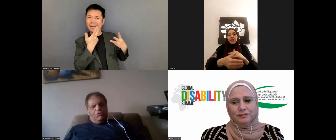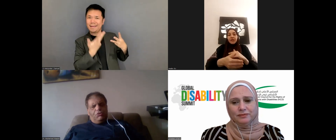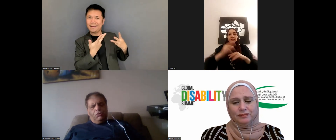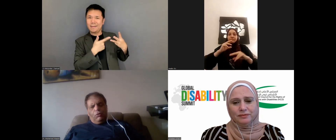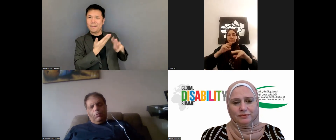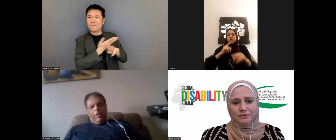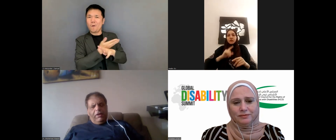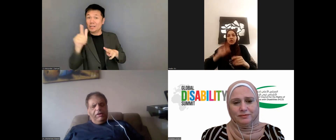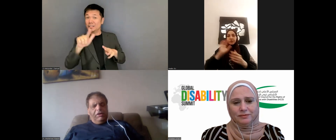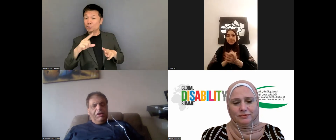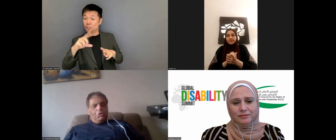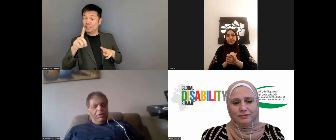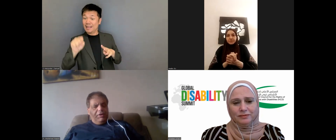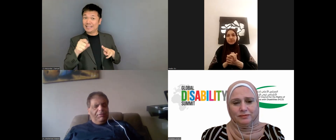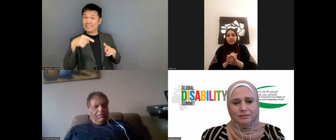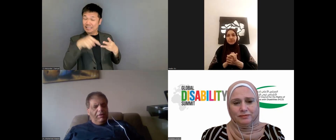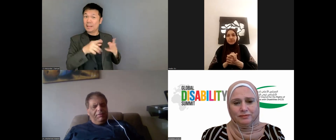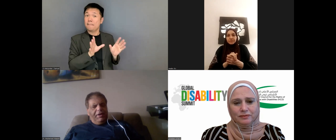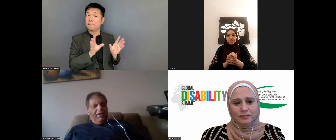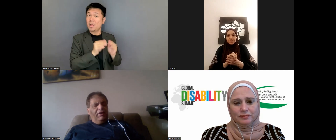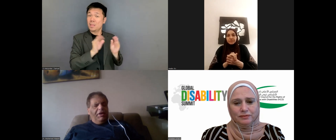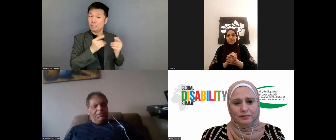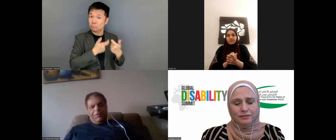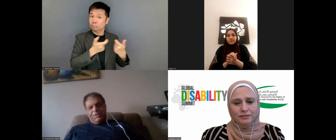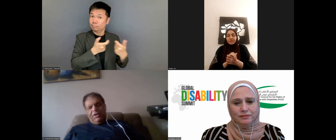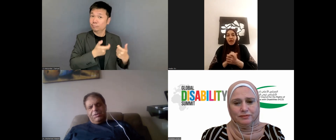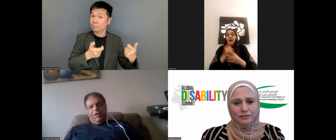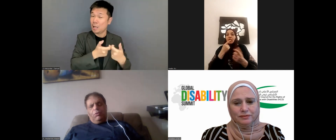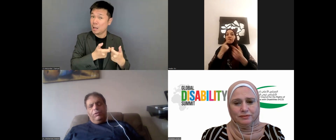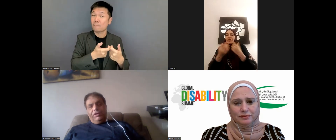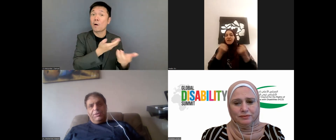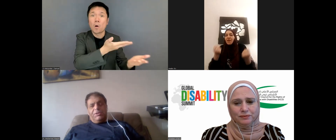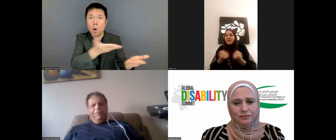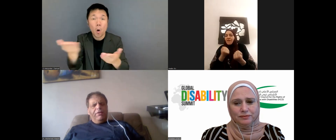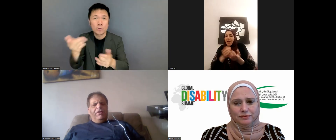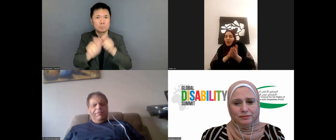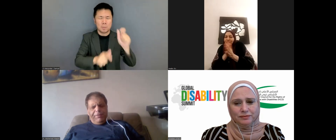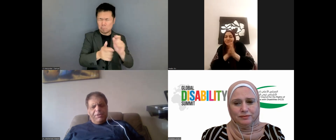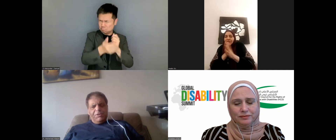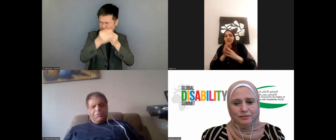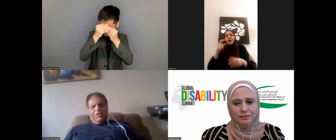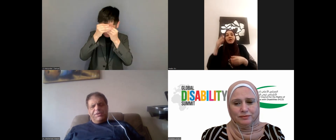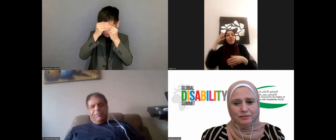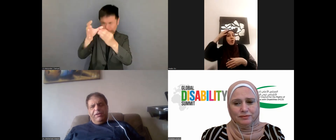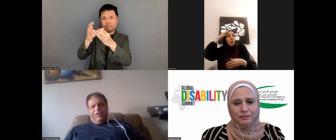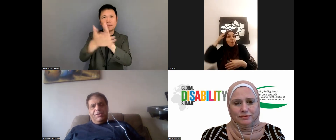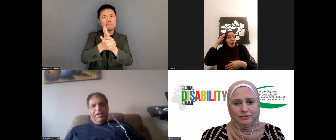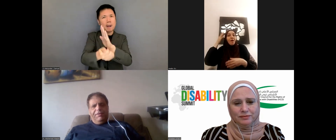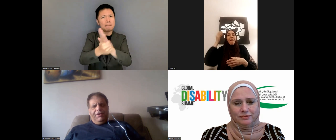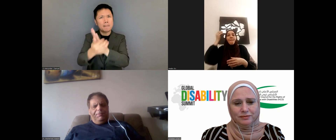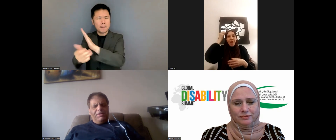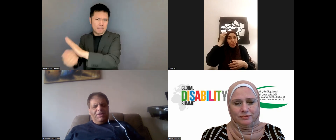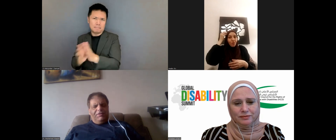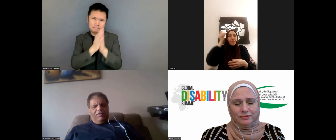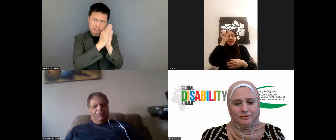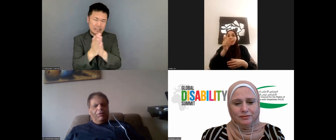is to engage with the real experts and stakeholders persons with disabilities and